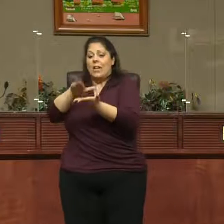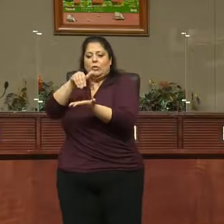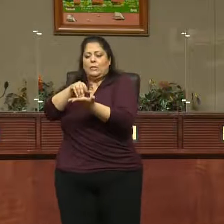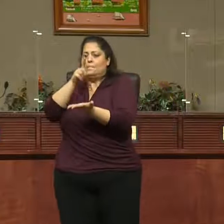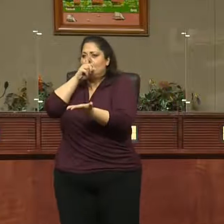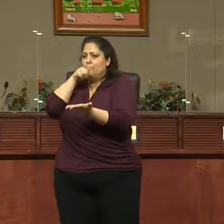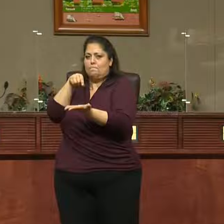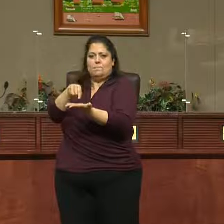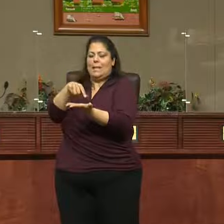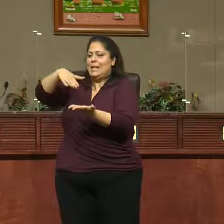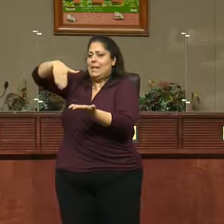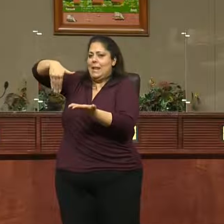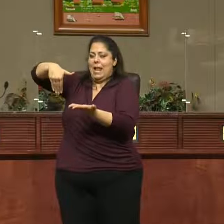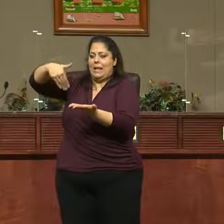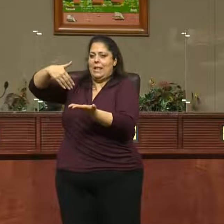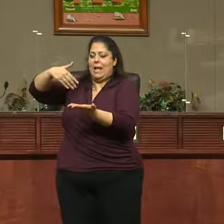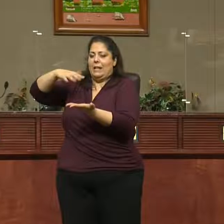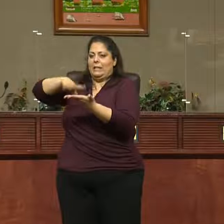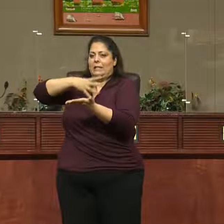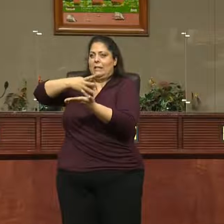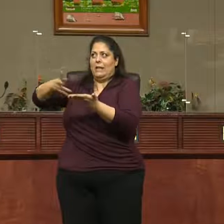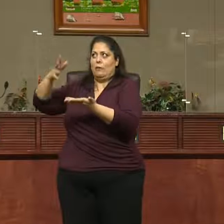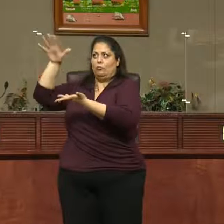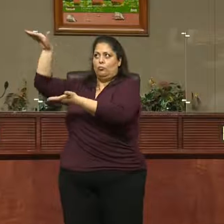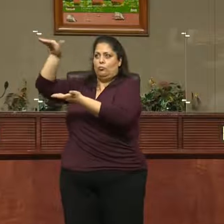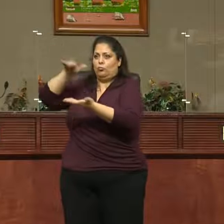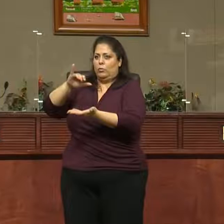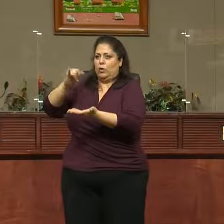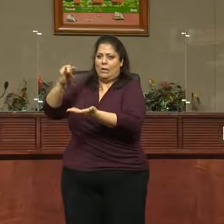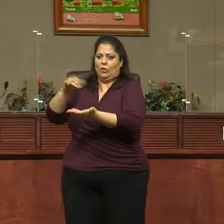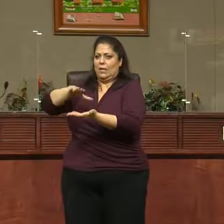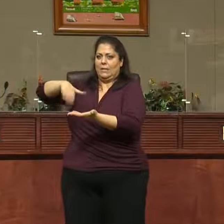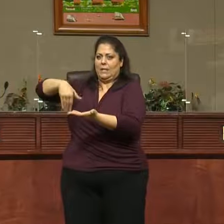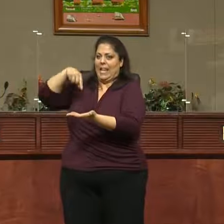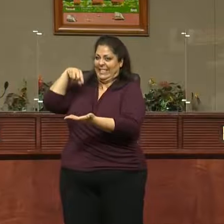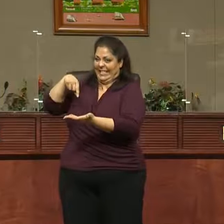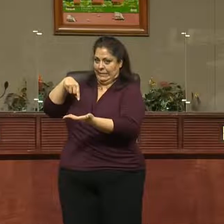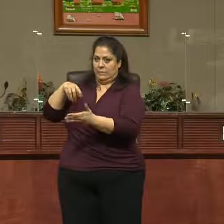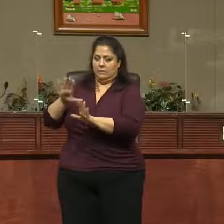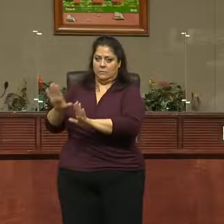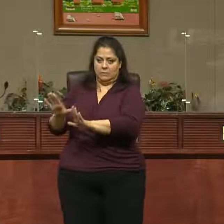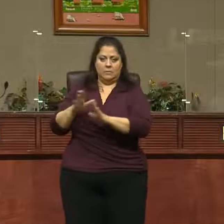receive that vaccine yet, as of yet. So